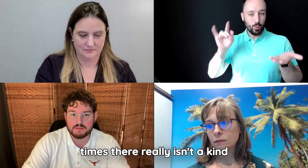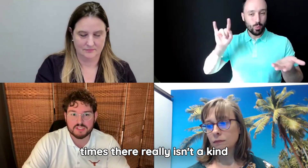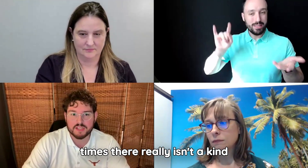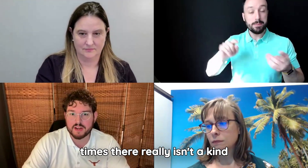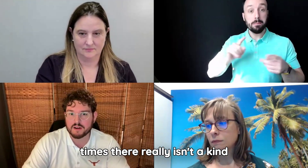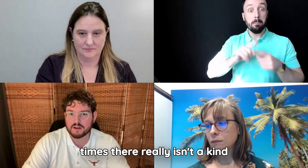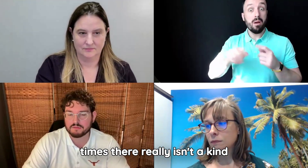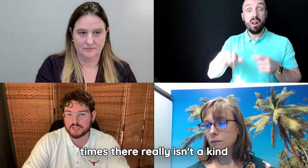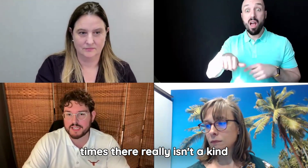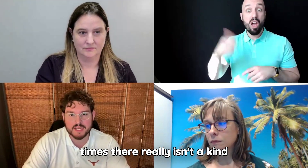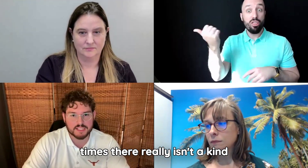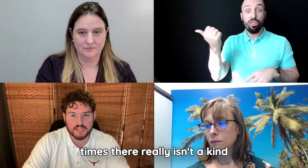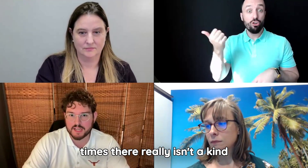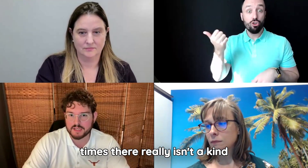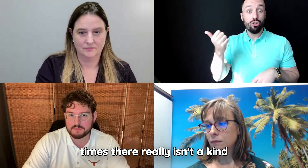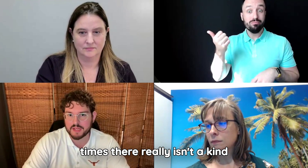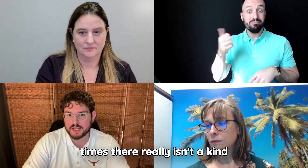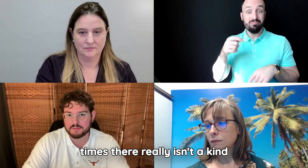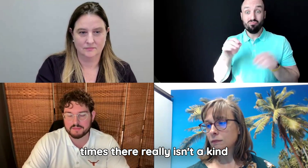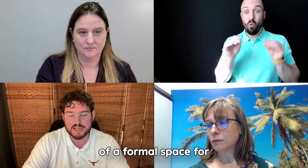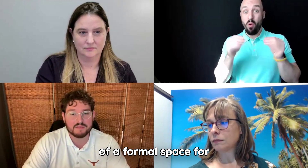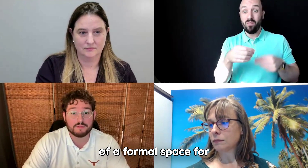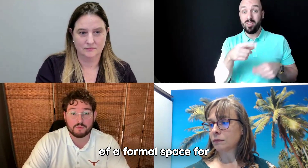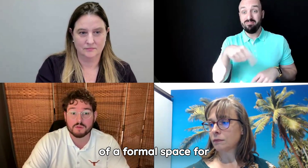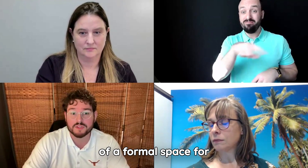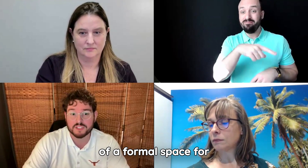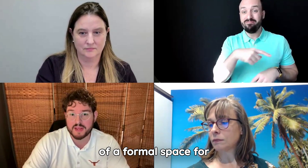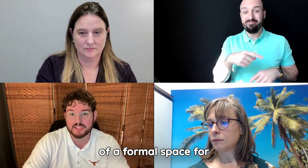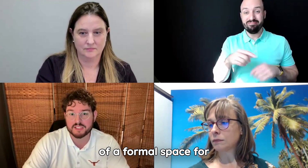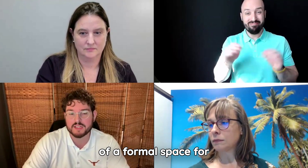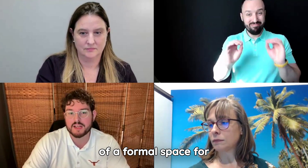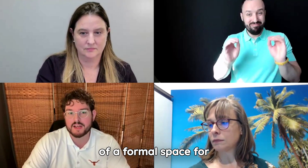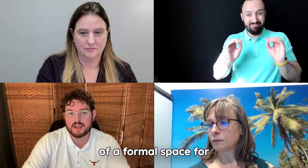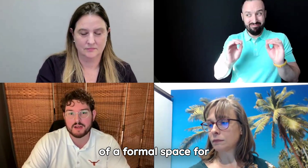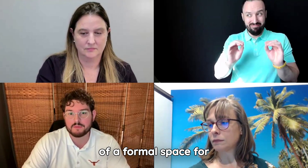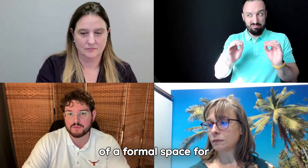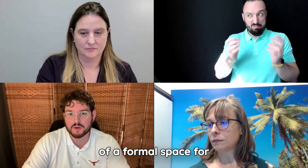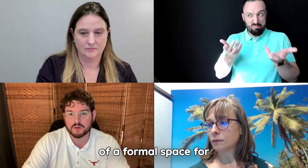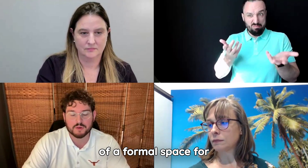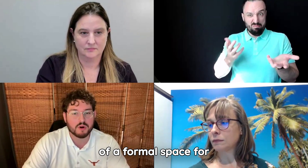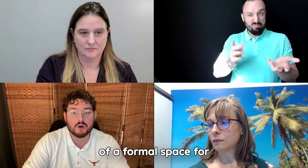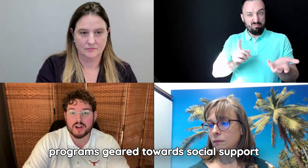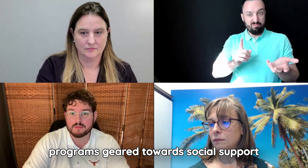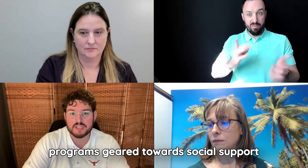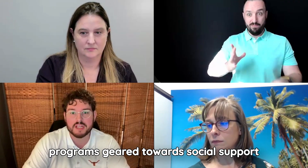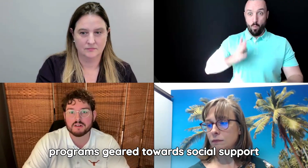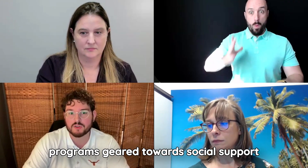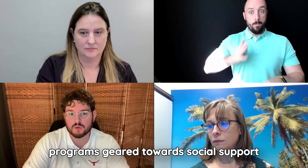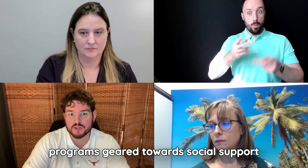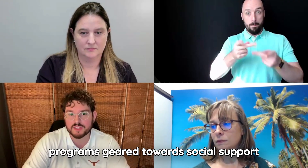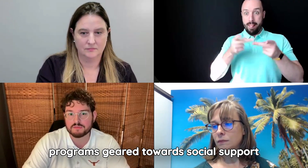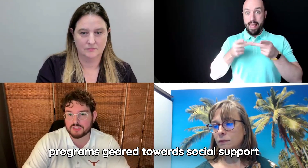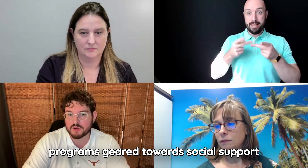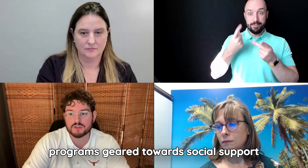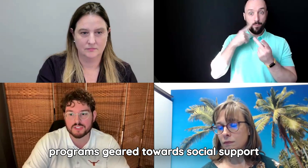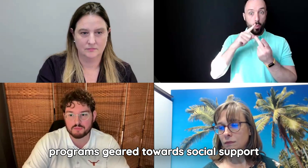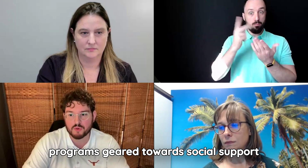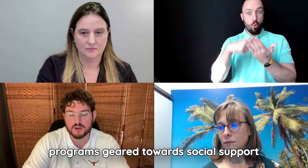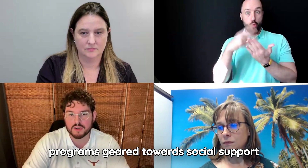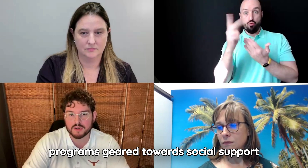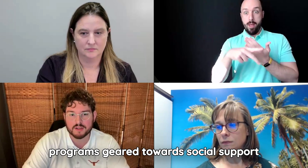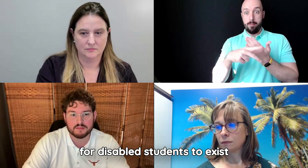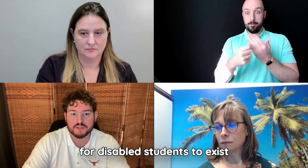other times there really isn't kind of a formal space for programs geared towards